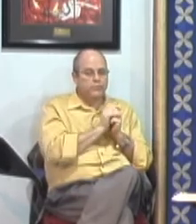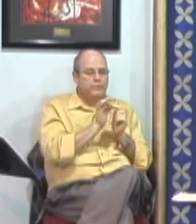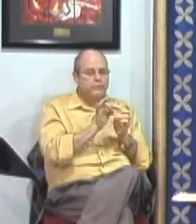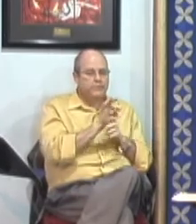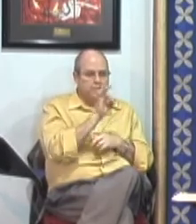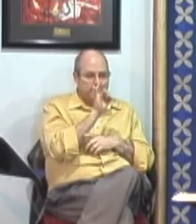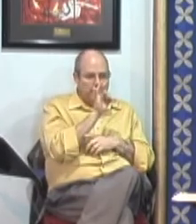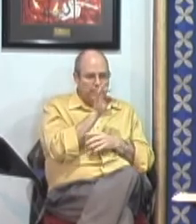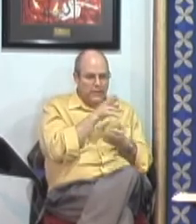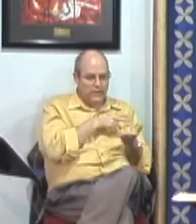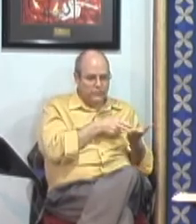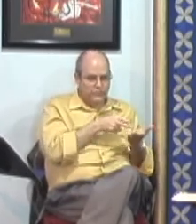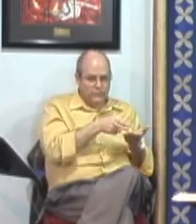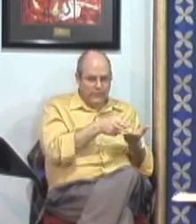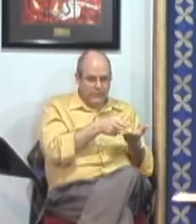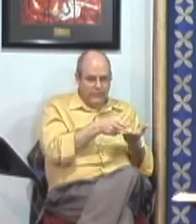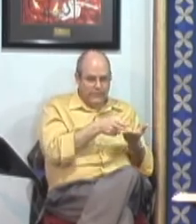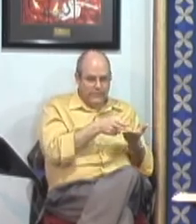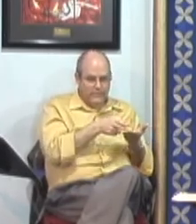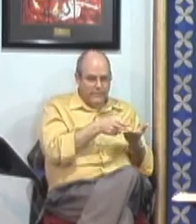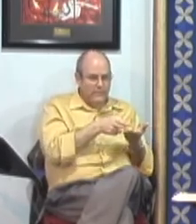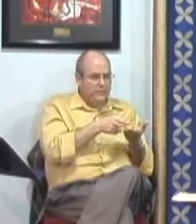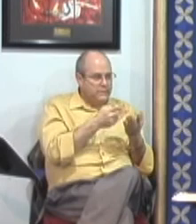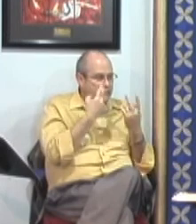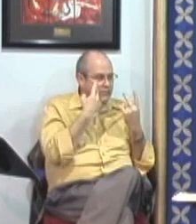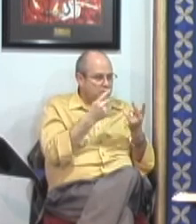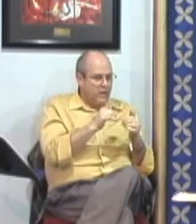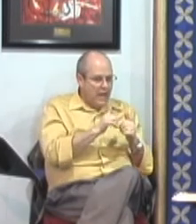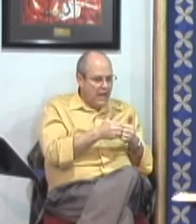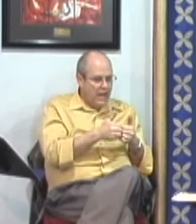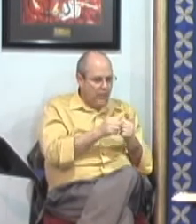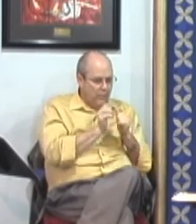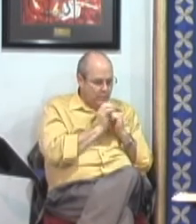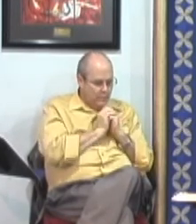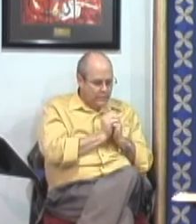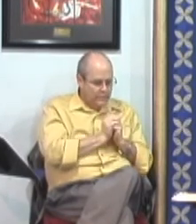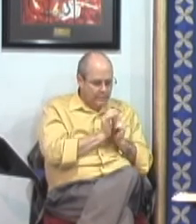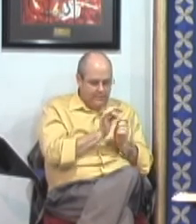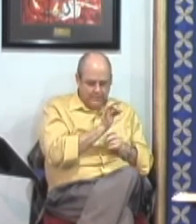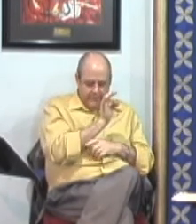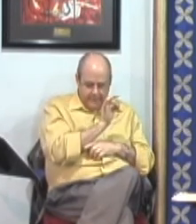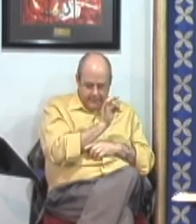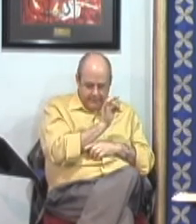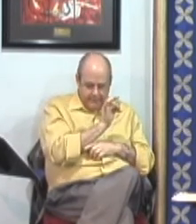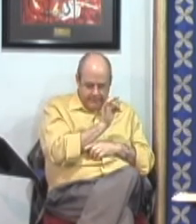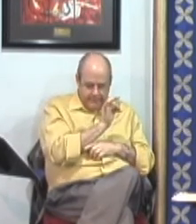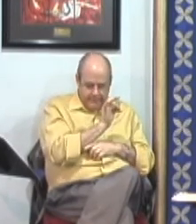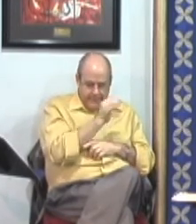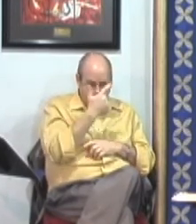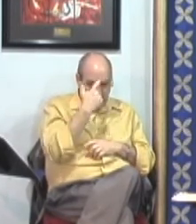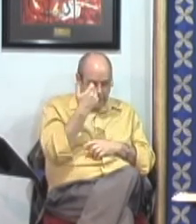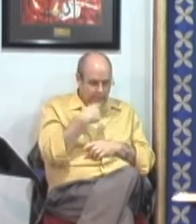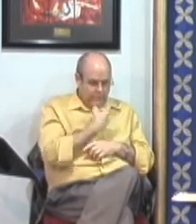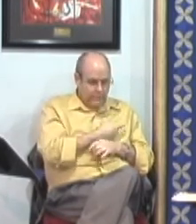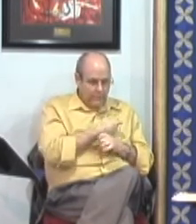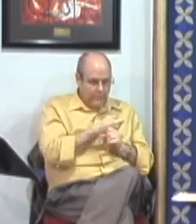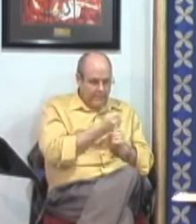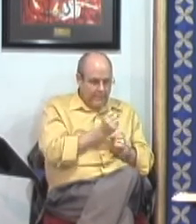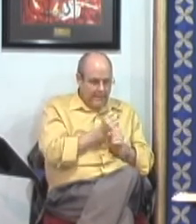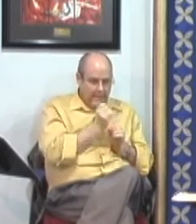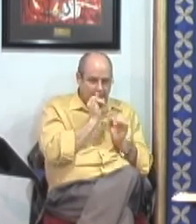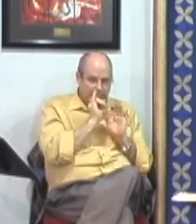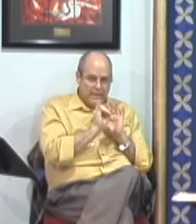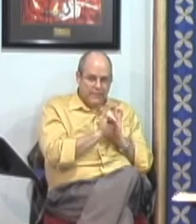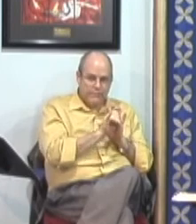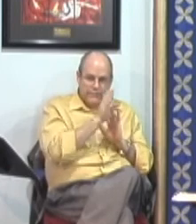spirit and truth. So let's look at how we worship in spirit. Because we are made in the image